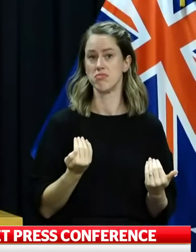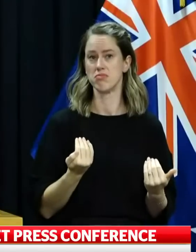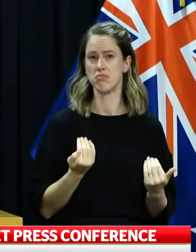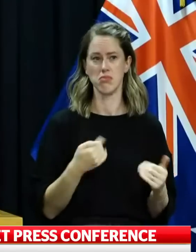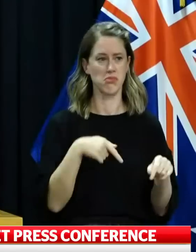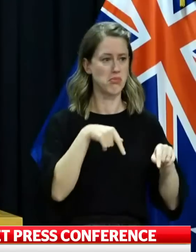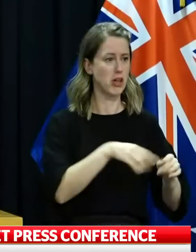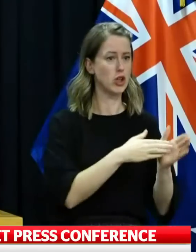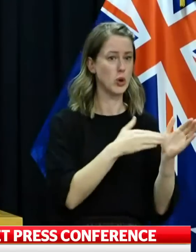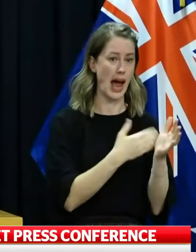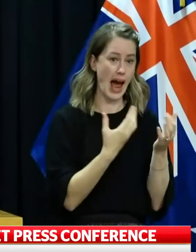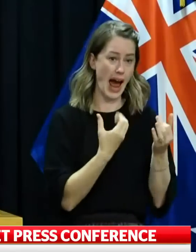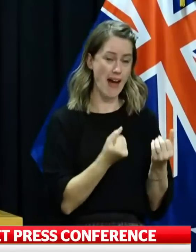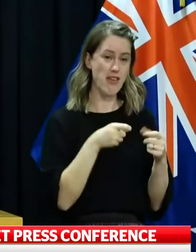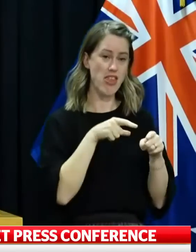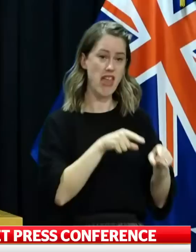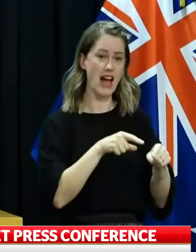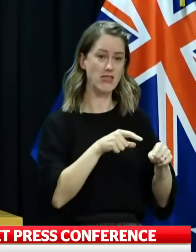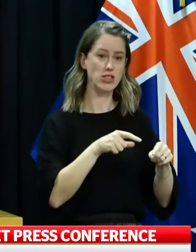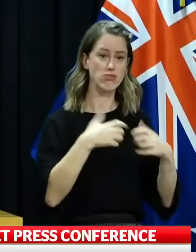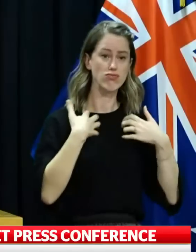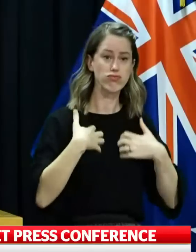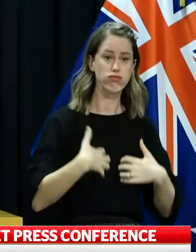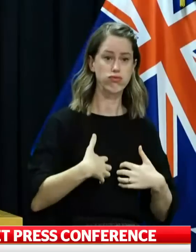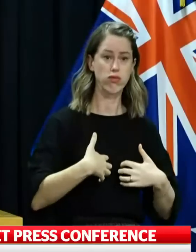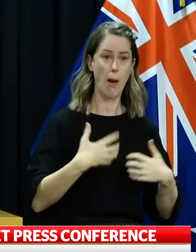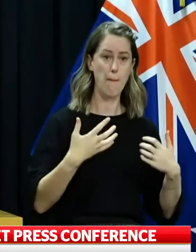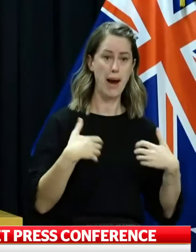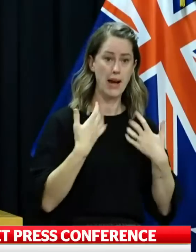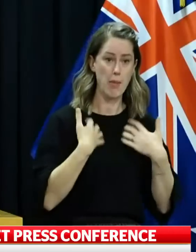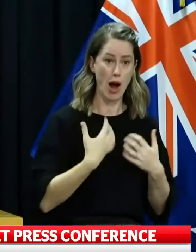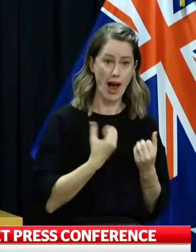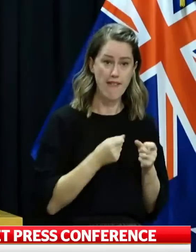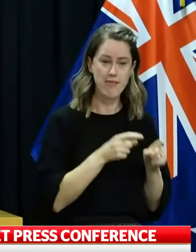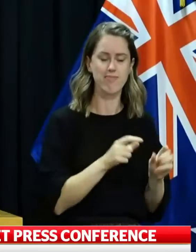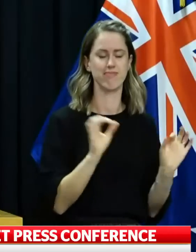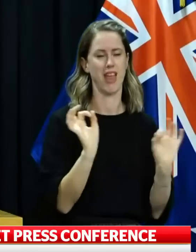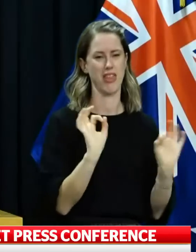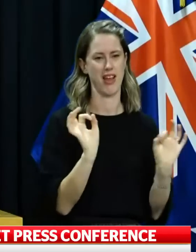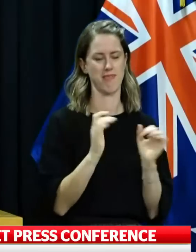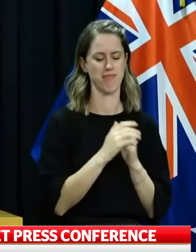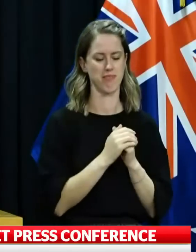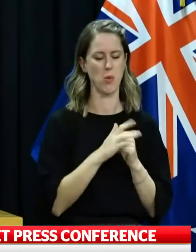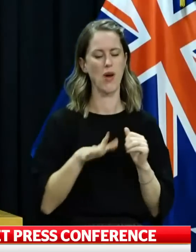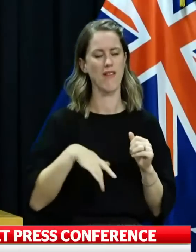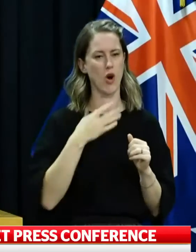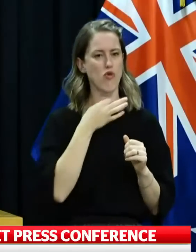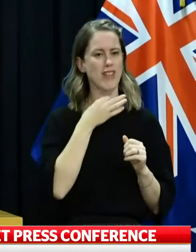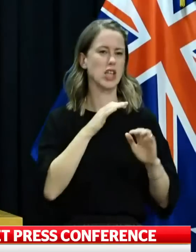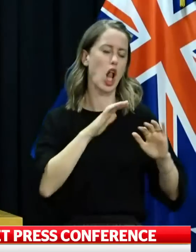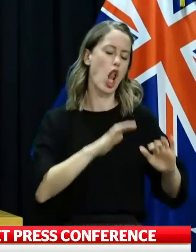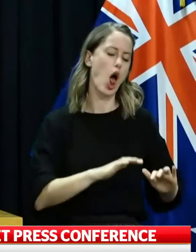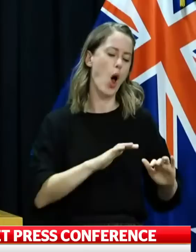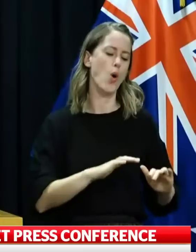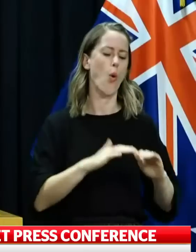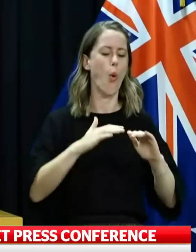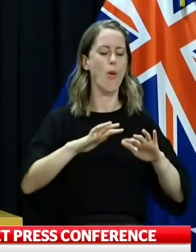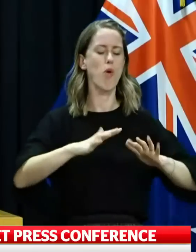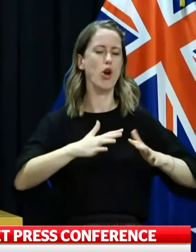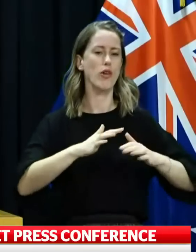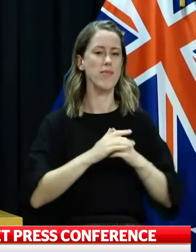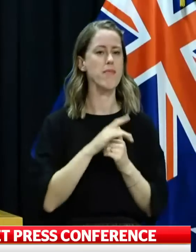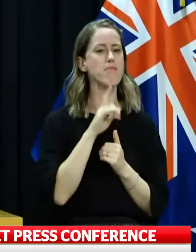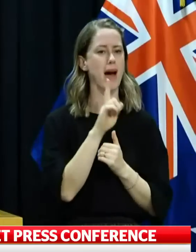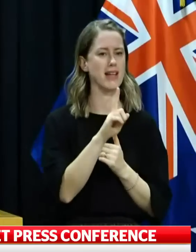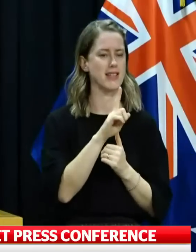or suspected cases of monkeypox in New Zealand, and the overall risk has been assessed as low to moderate. However,